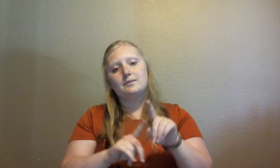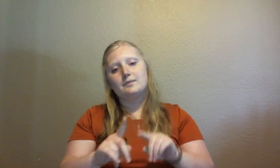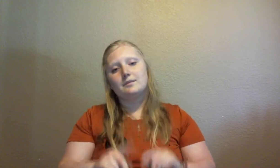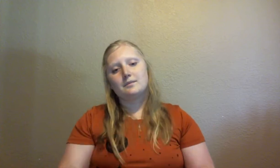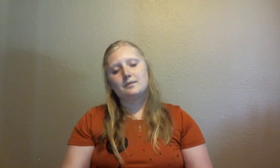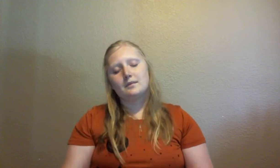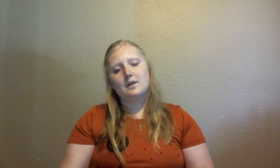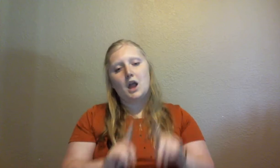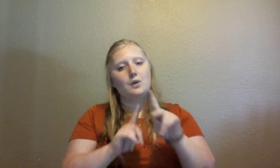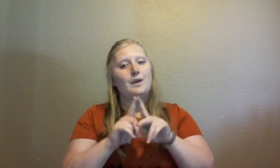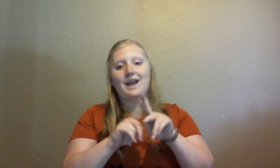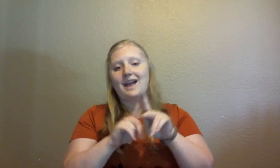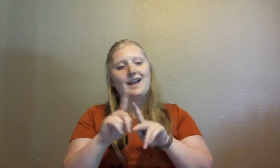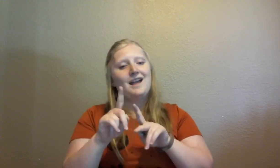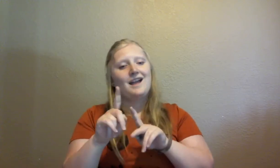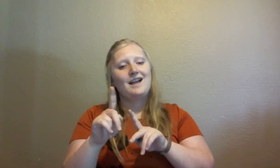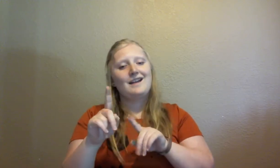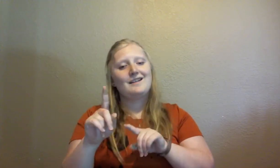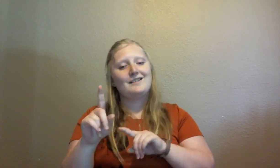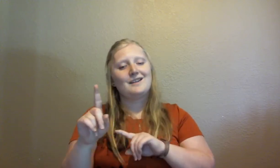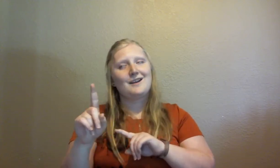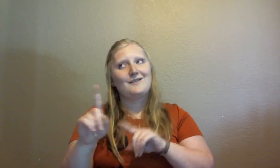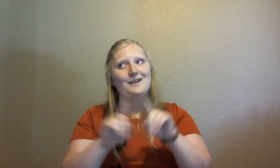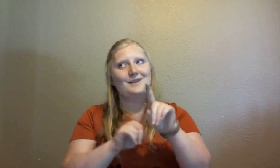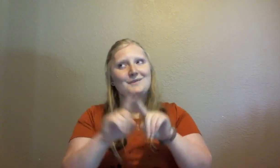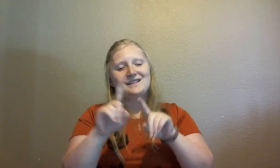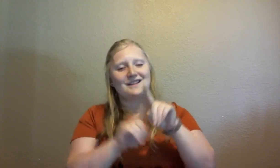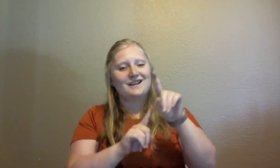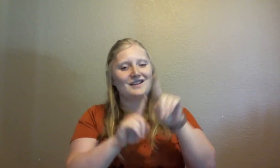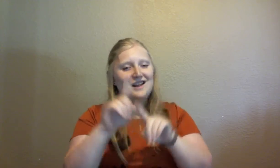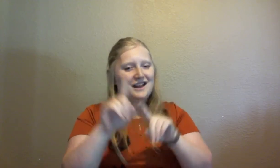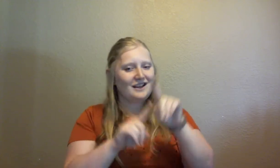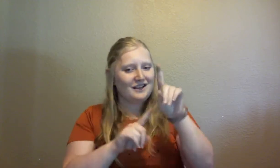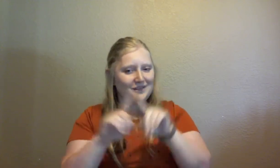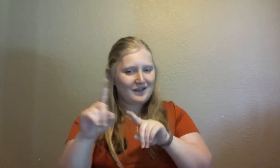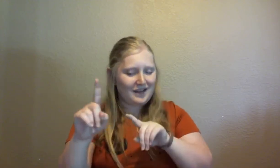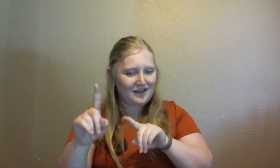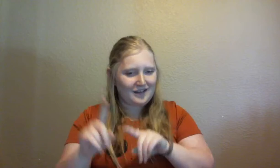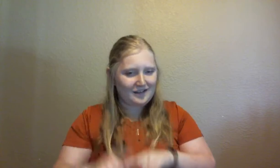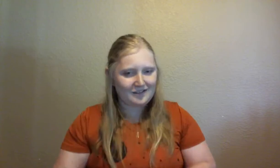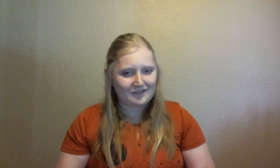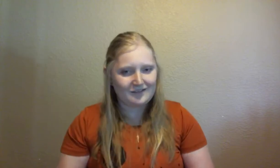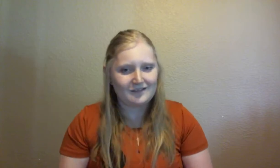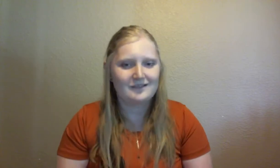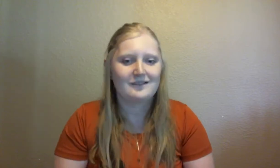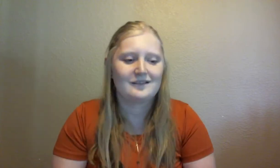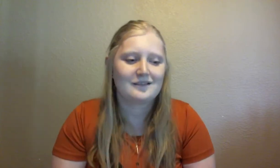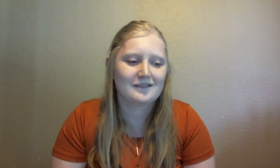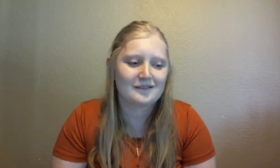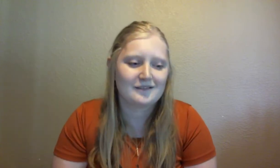all around, all around. Where the bright stars shine all around.